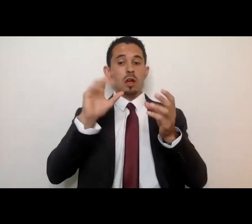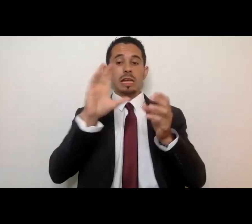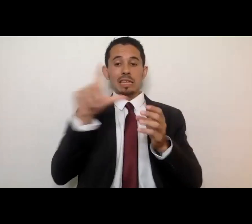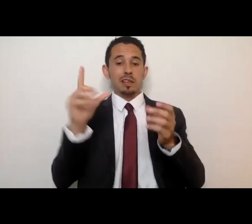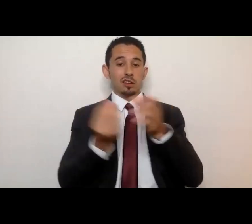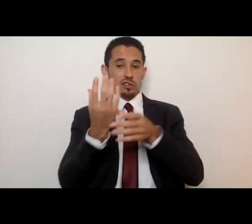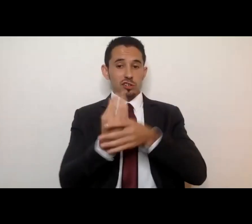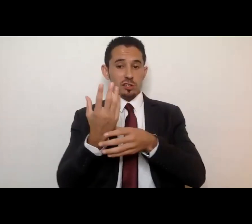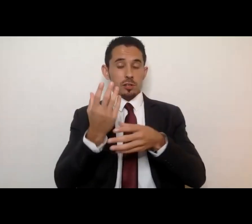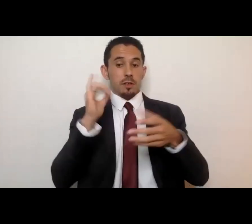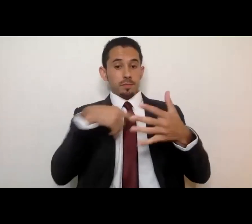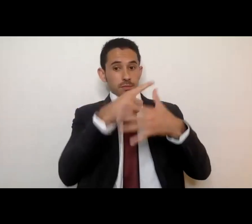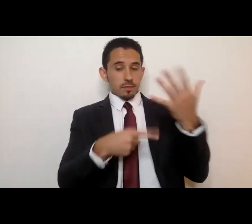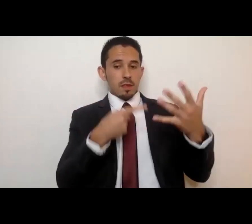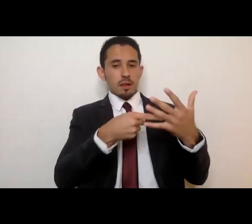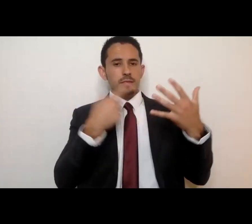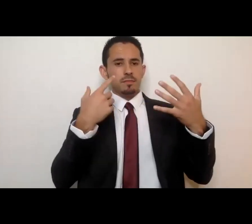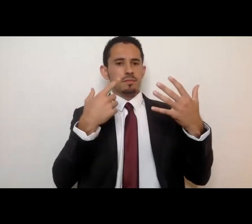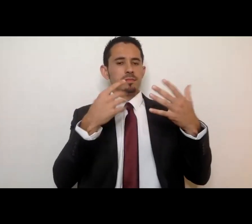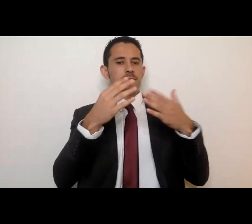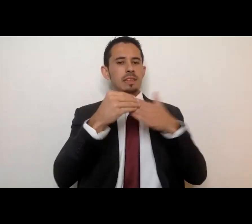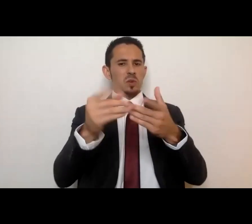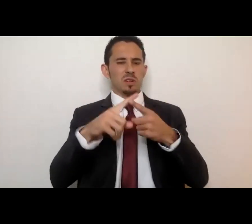blood smear, and cell culture.